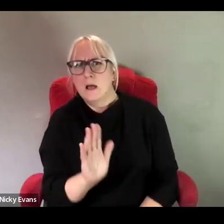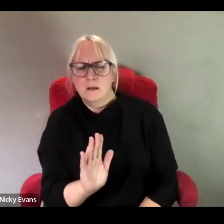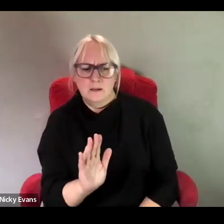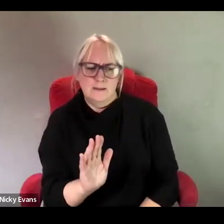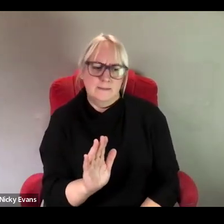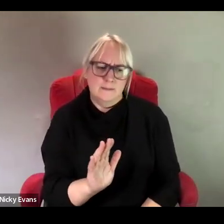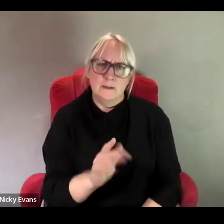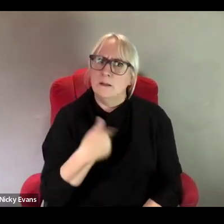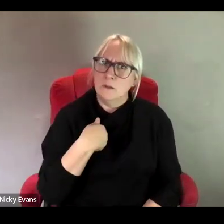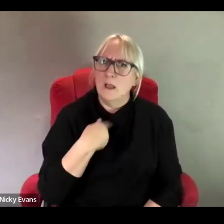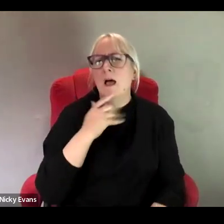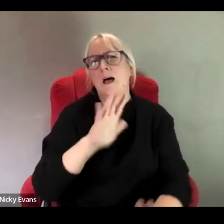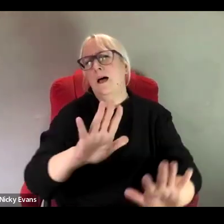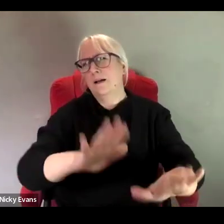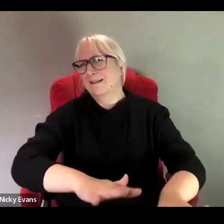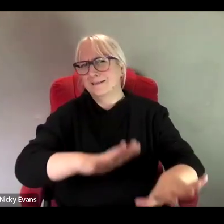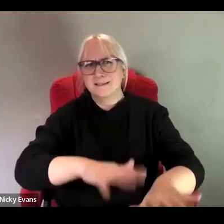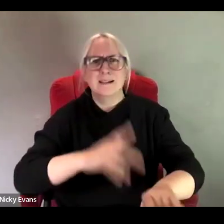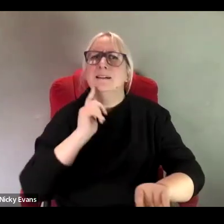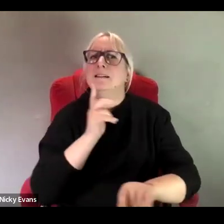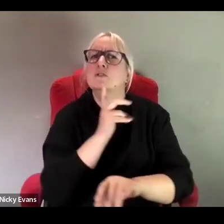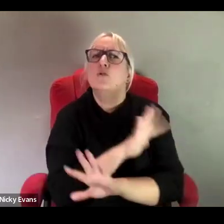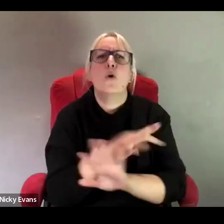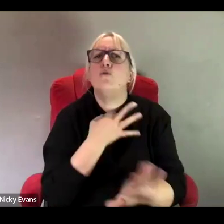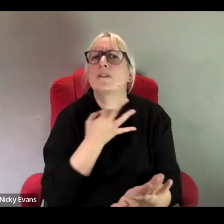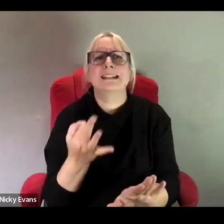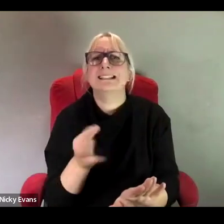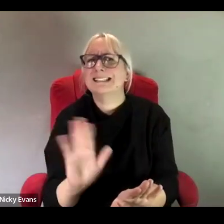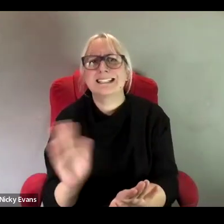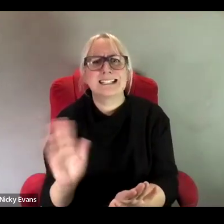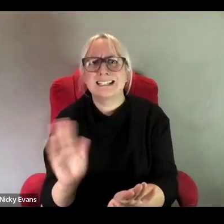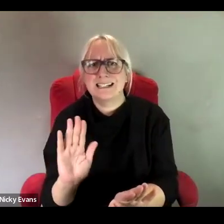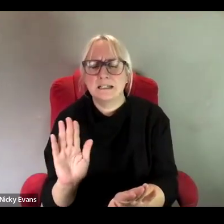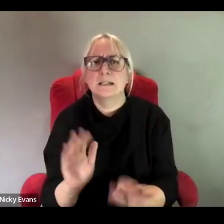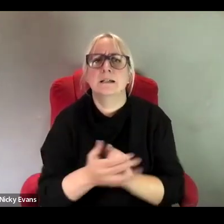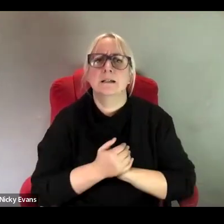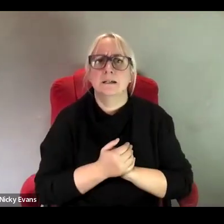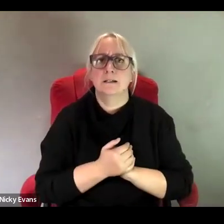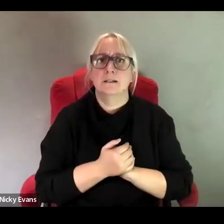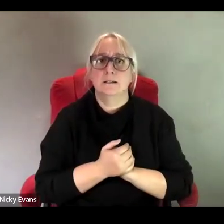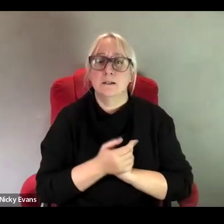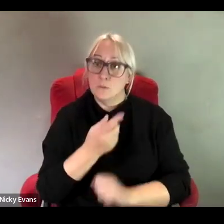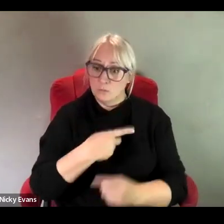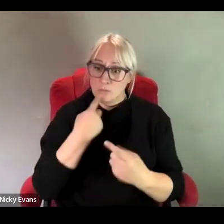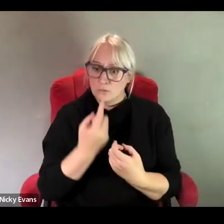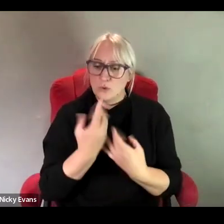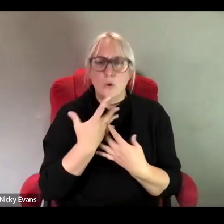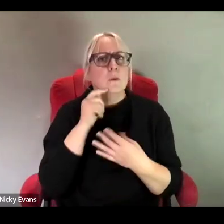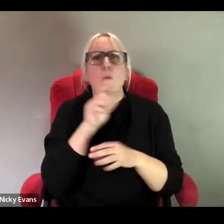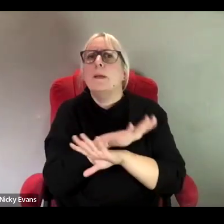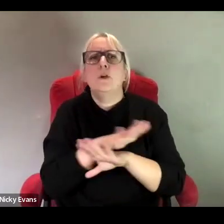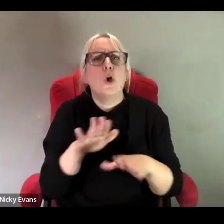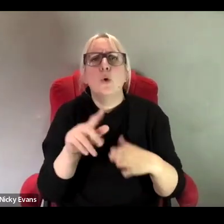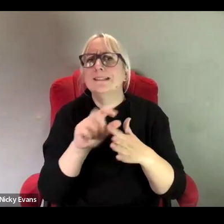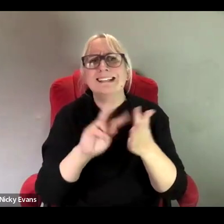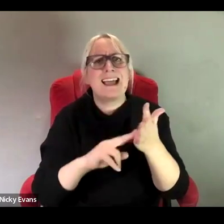that we were being hysterical and that there was no conceivable risk, that there wouldn't be like doing DNRs, and they wouldn't